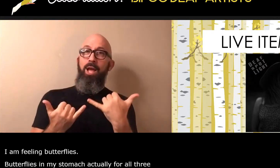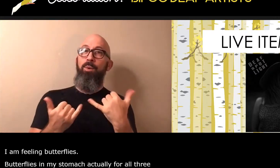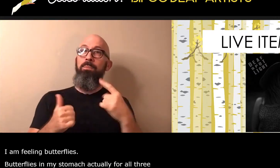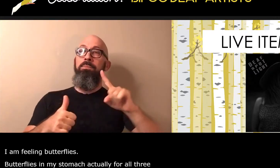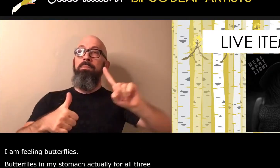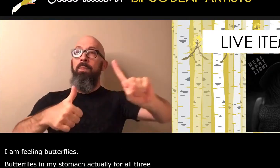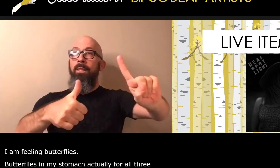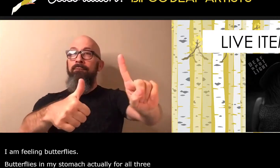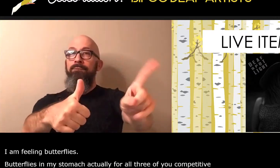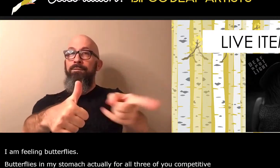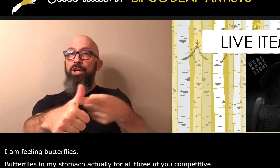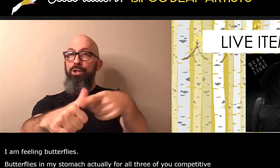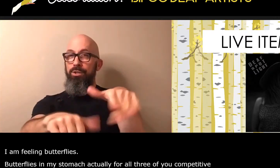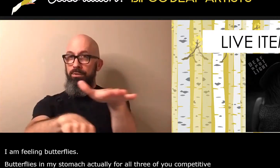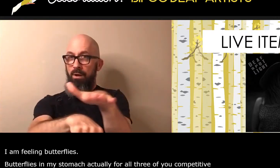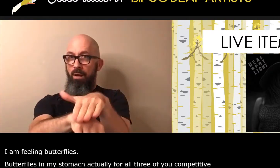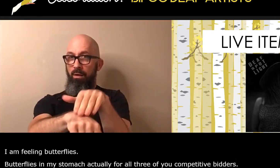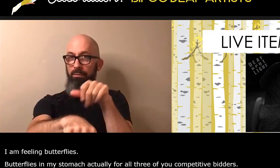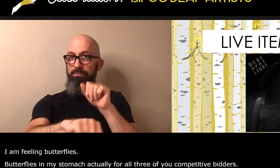pounding. Now,